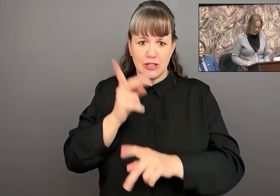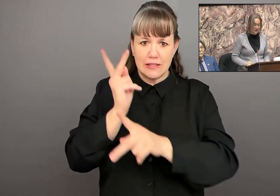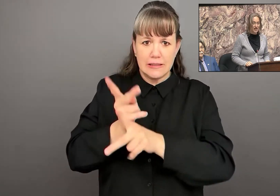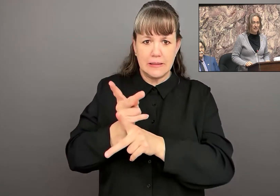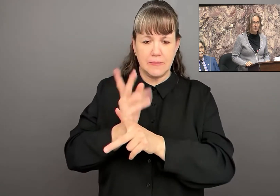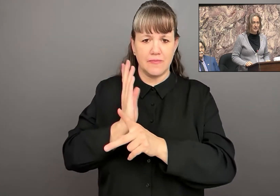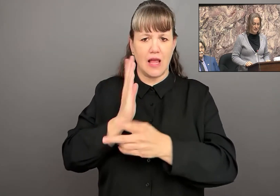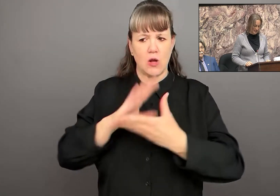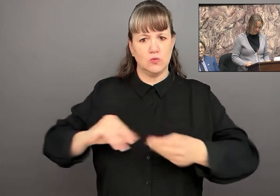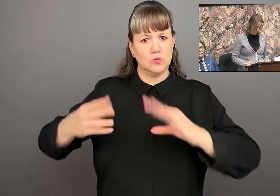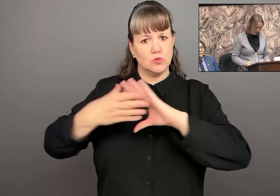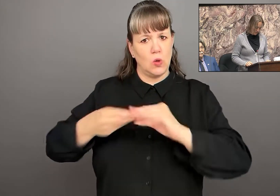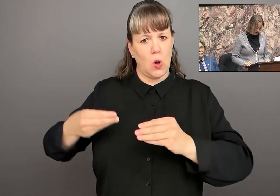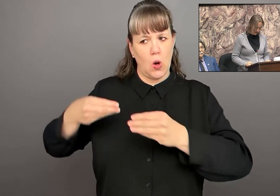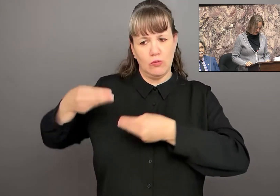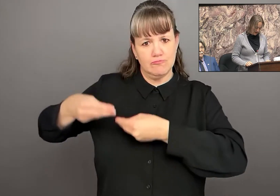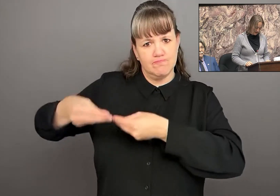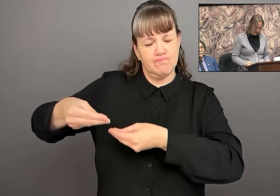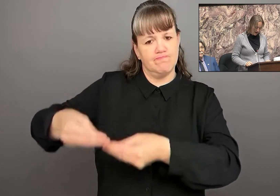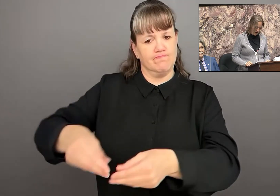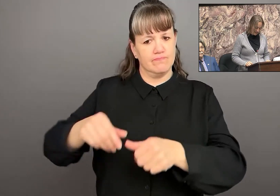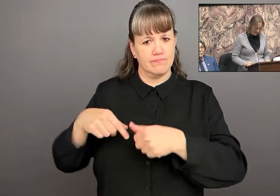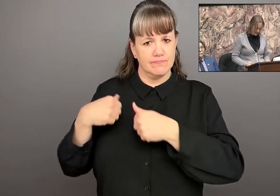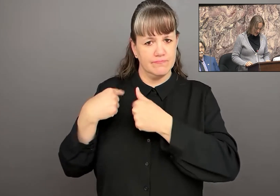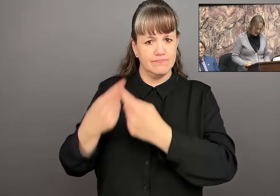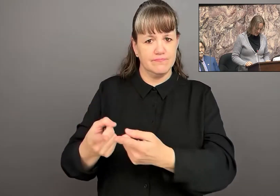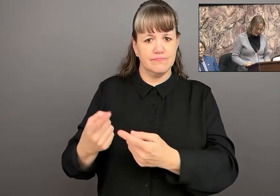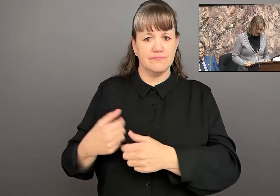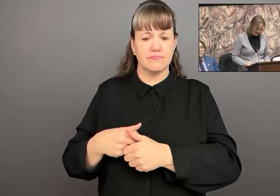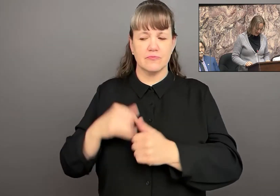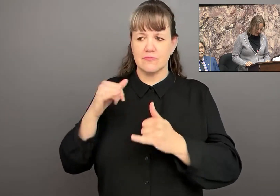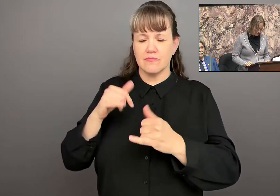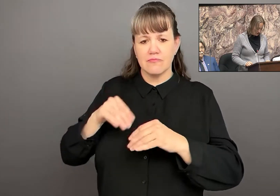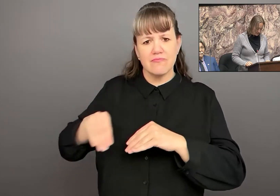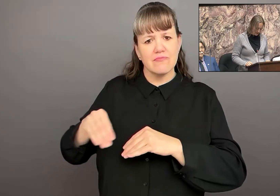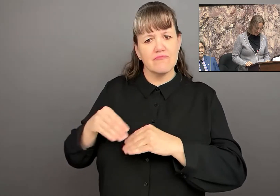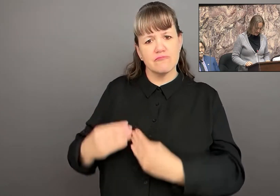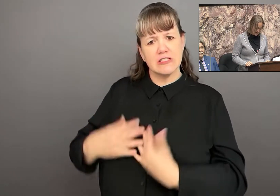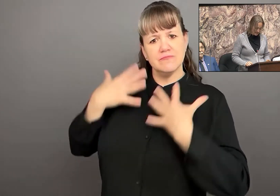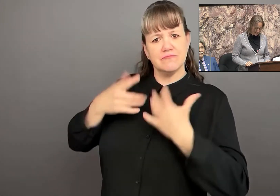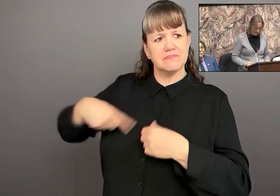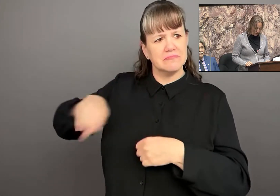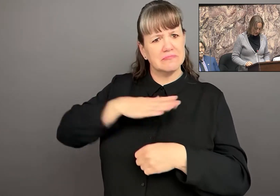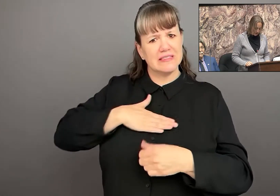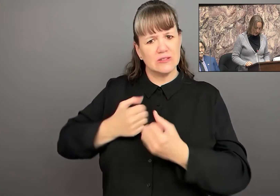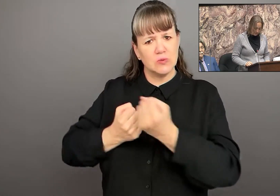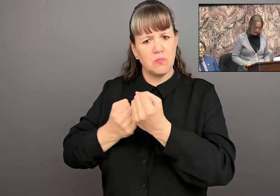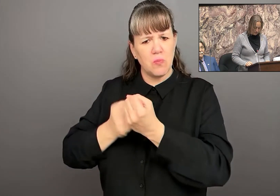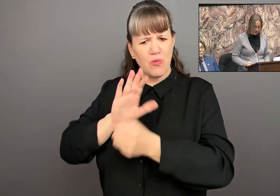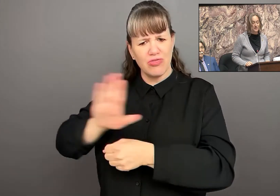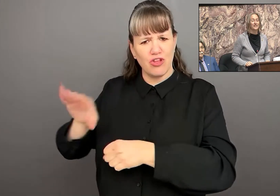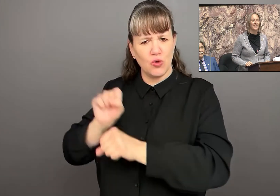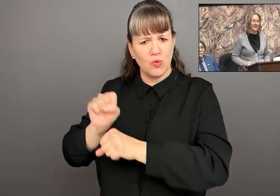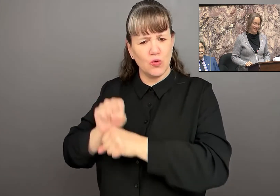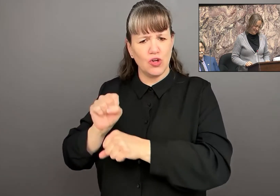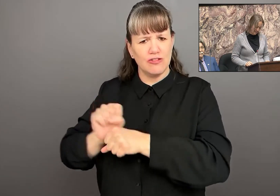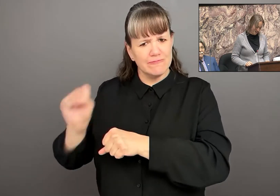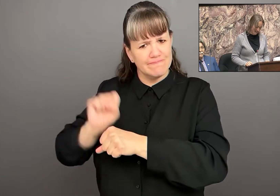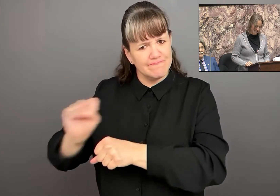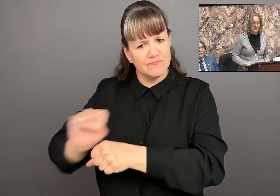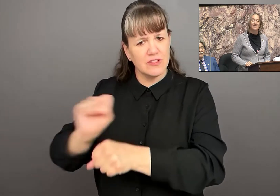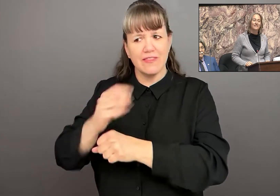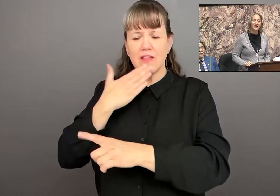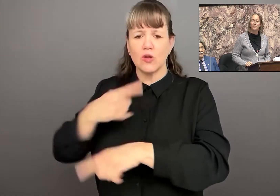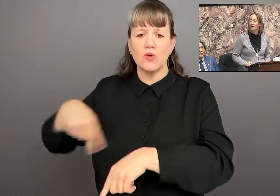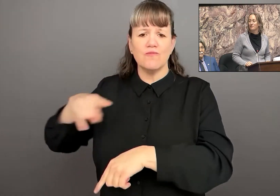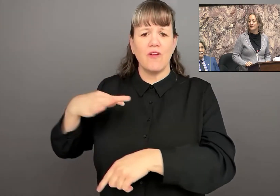and encourage others to support their work as well. I'd like to thank the dedicated volunteers, some of whom I know personally and count as